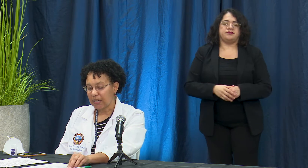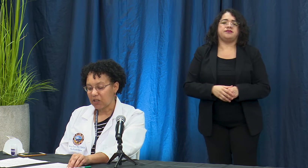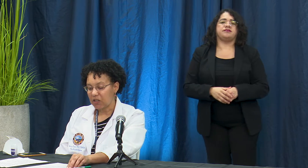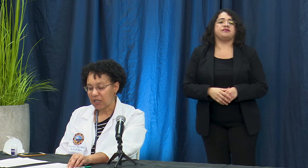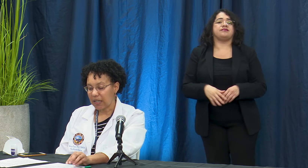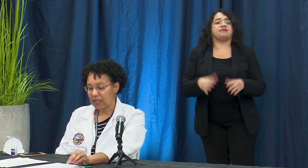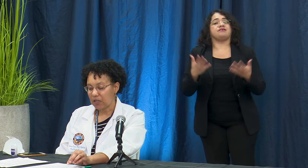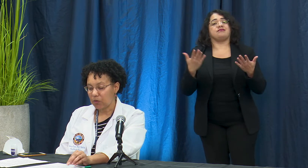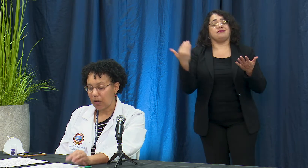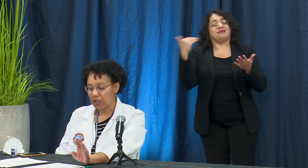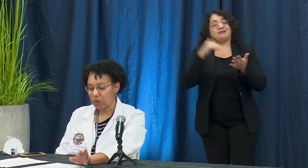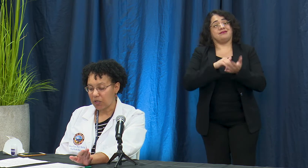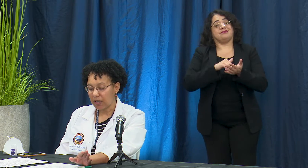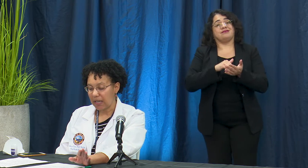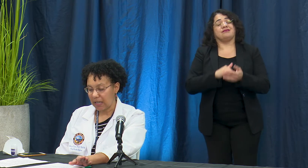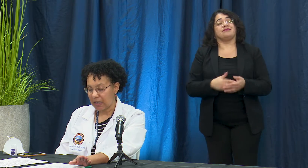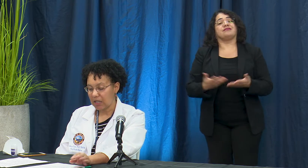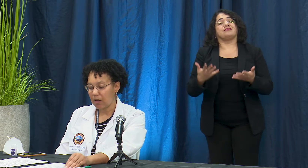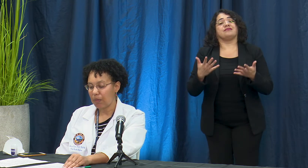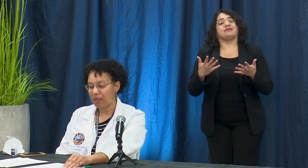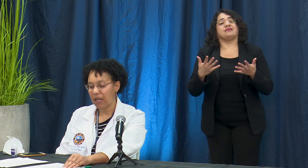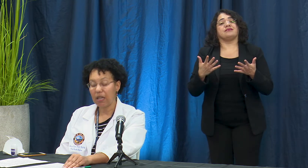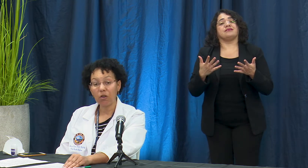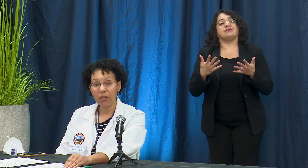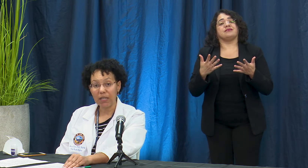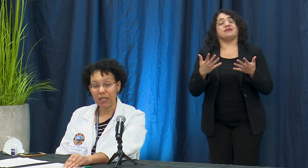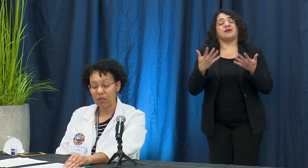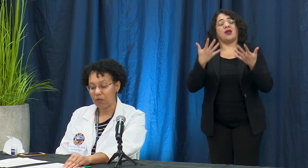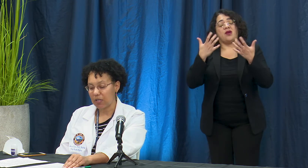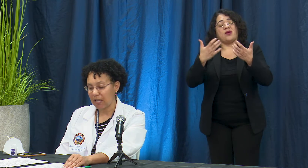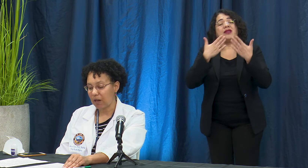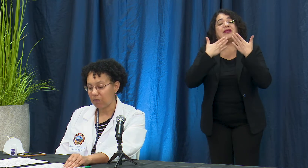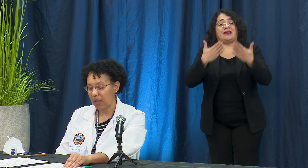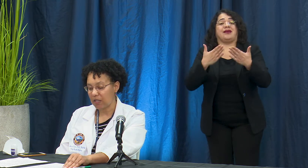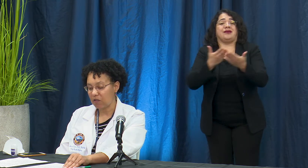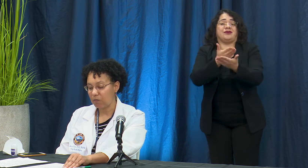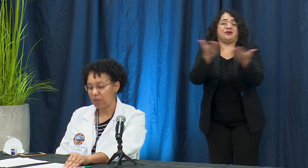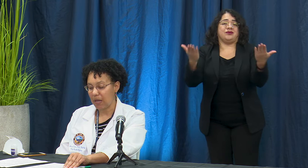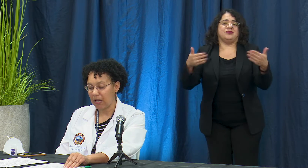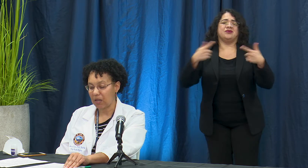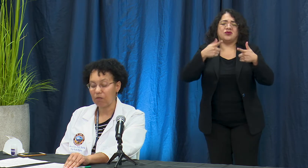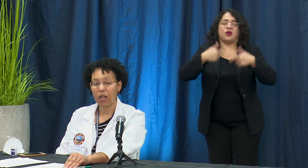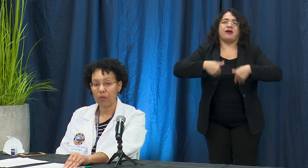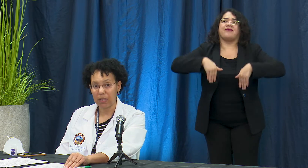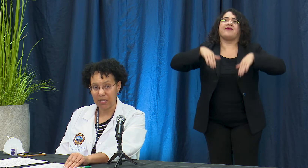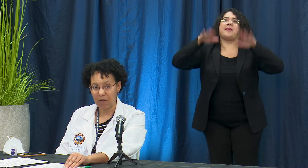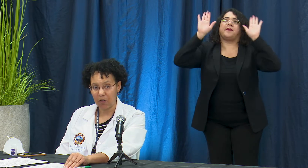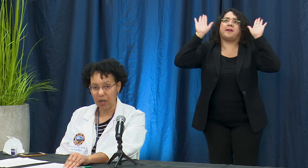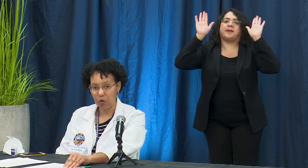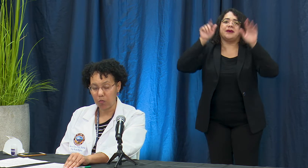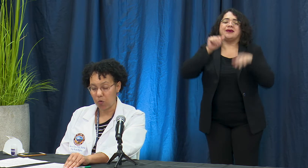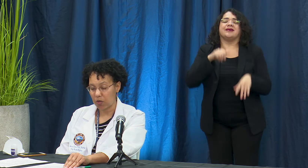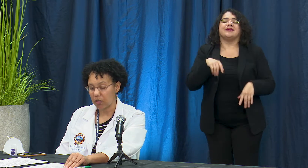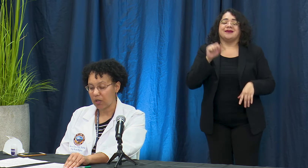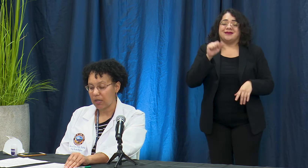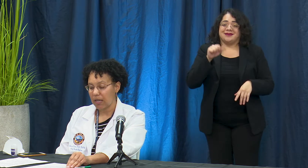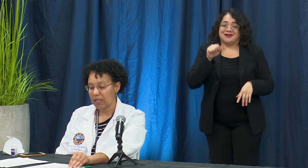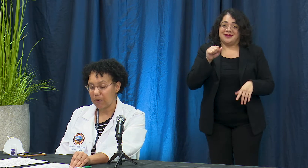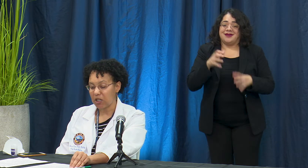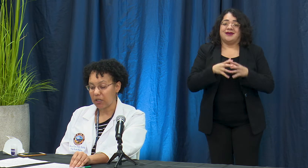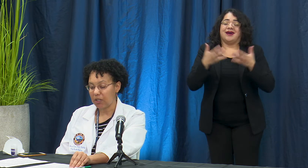Again, I just want to end by thanking our residents for the sacrifices you've been making in following the Safer at Home